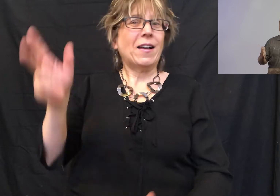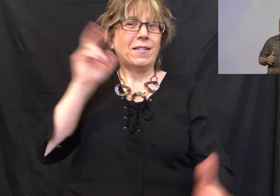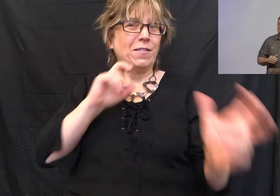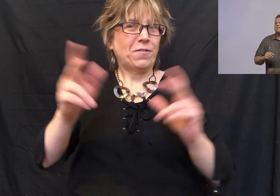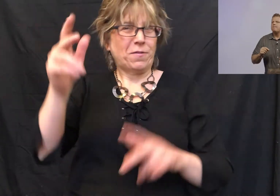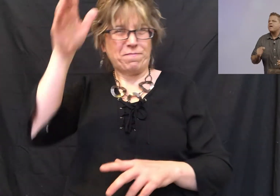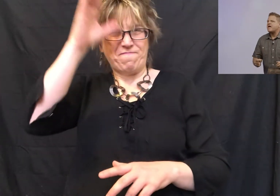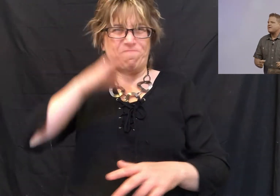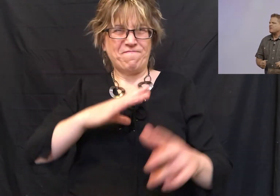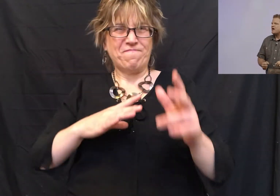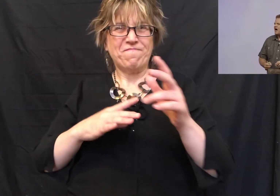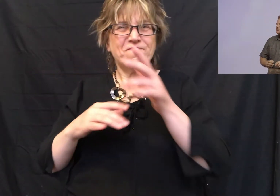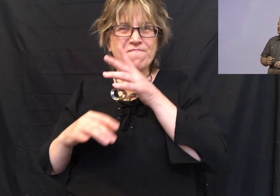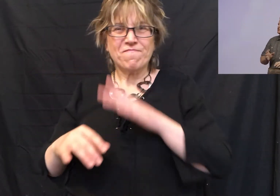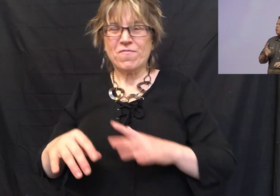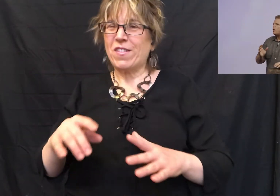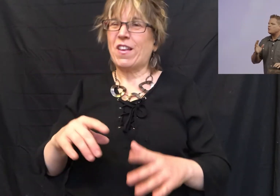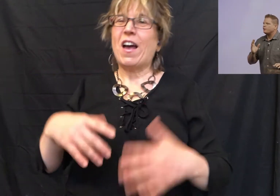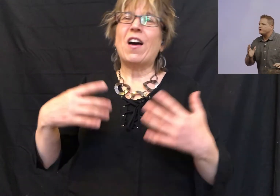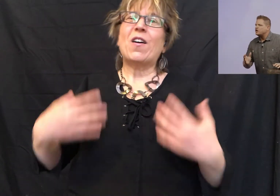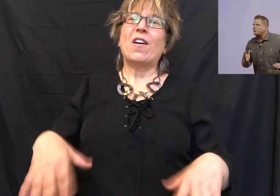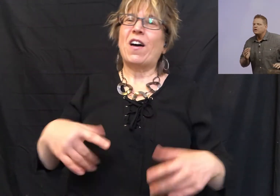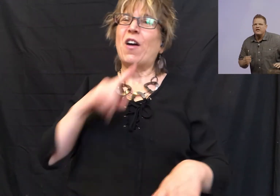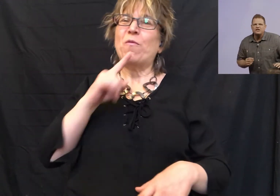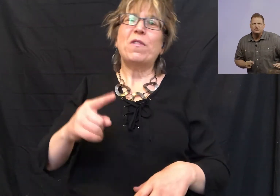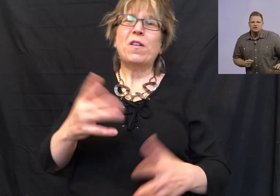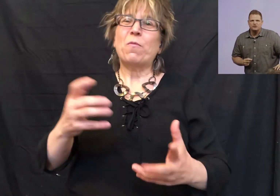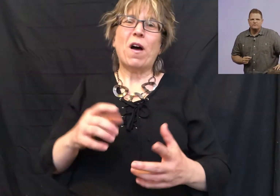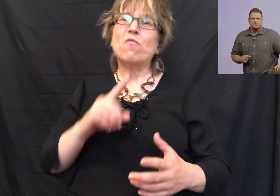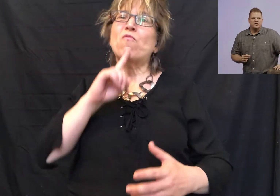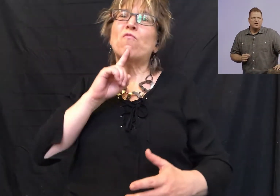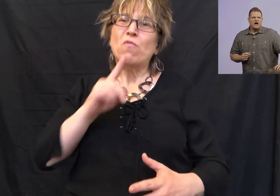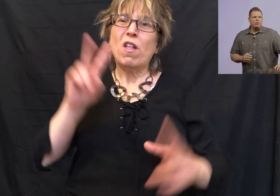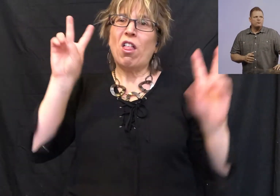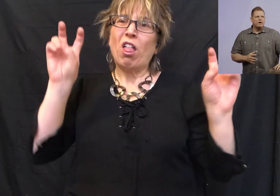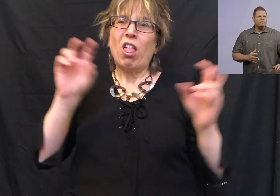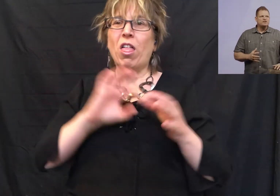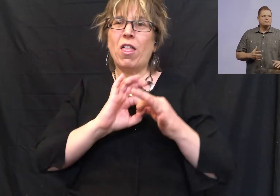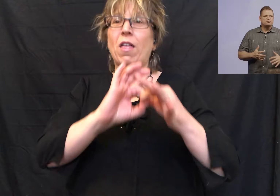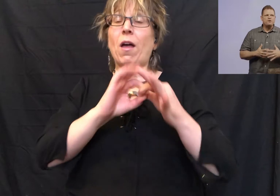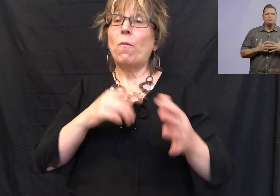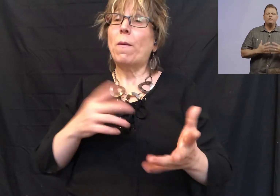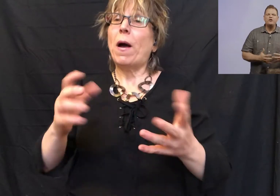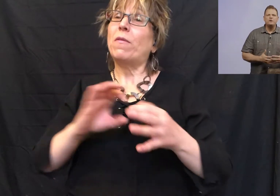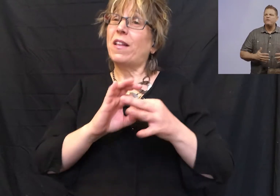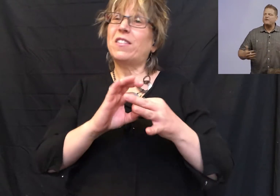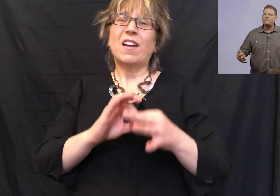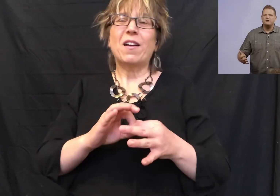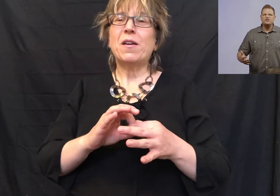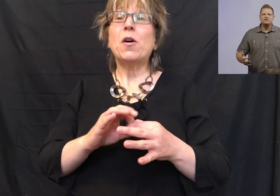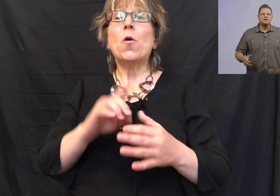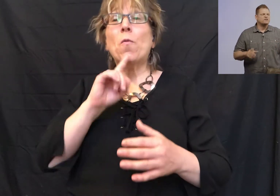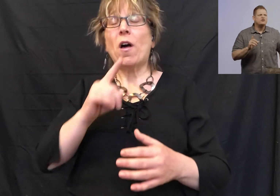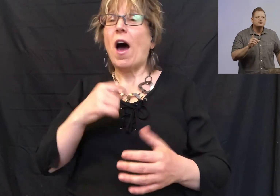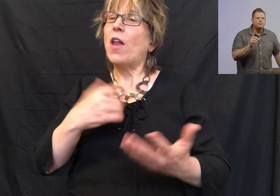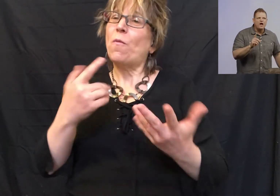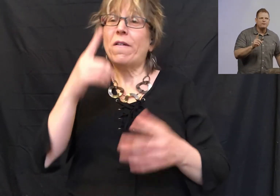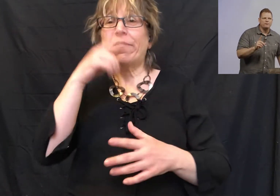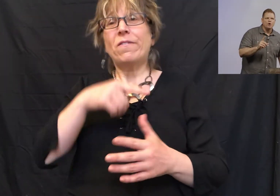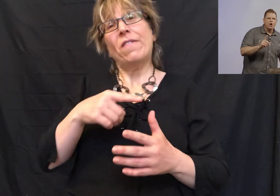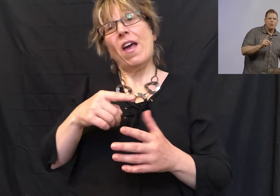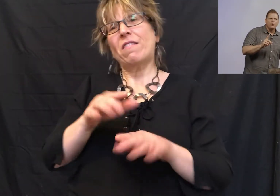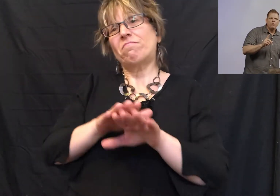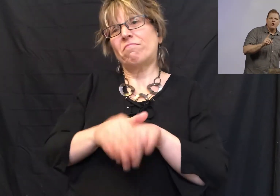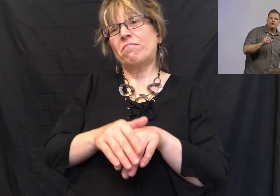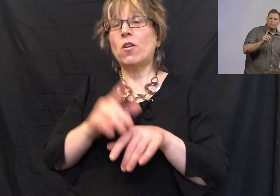women alike, man, I just want real relationships. I want my relationships to be real. I don't want fake relationships. Here's the